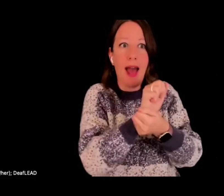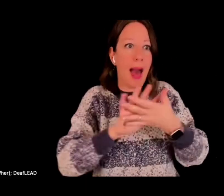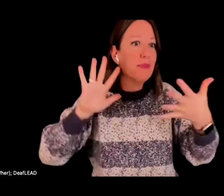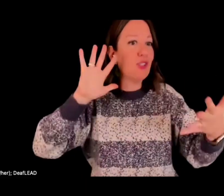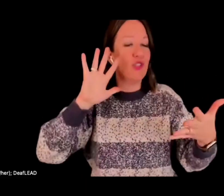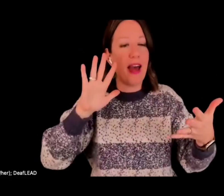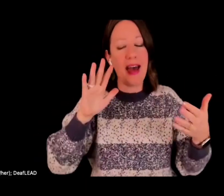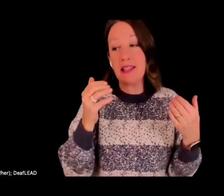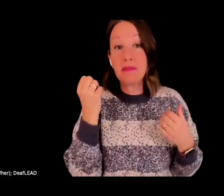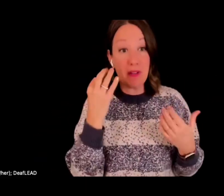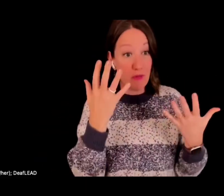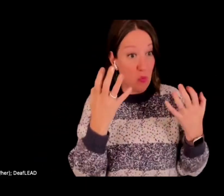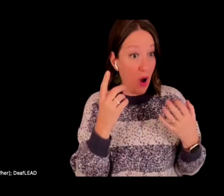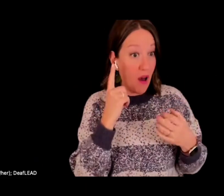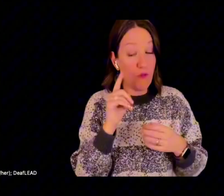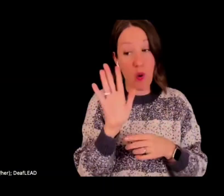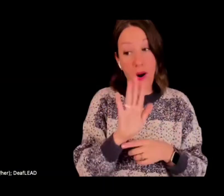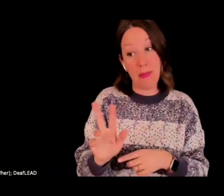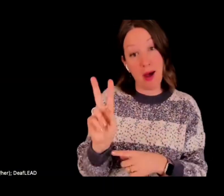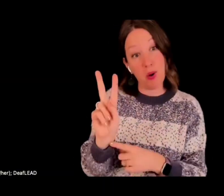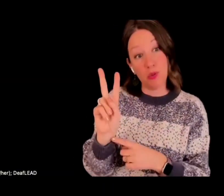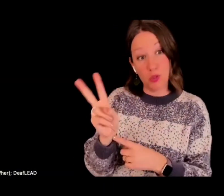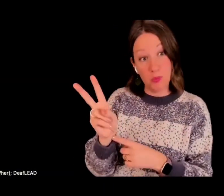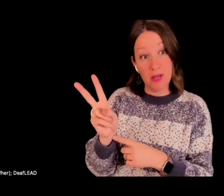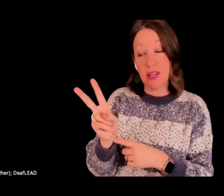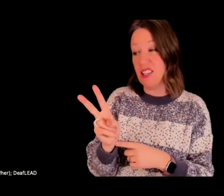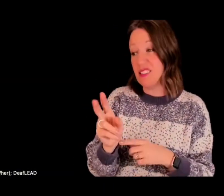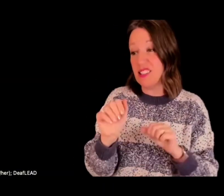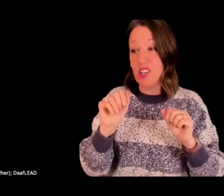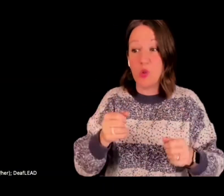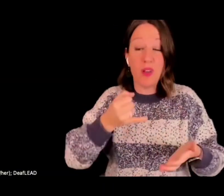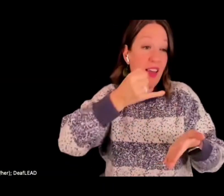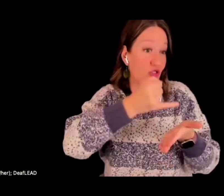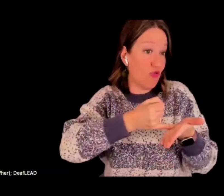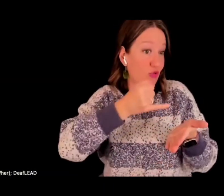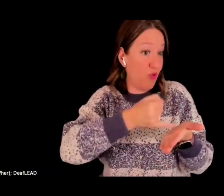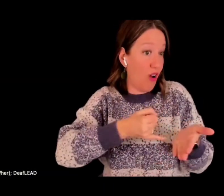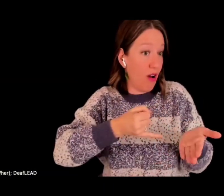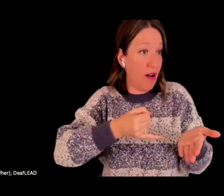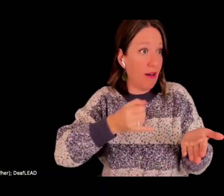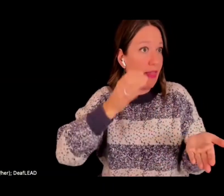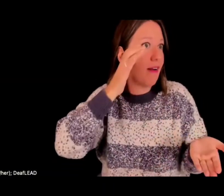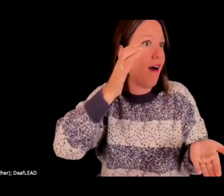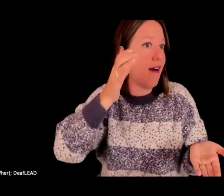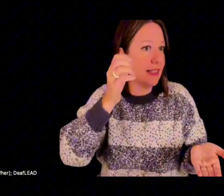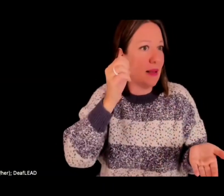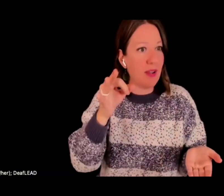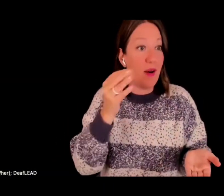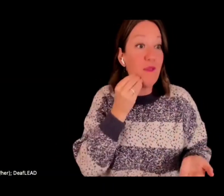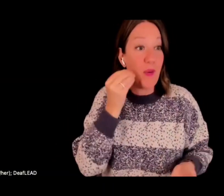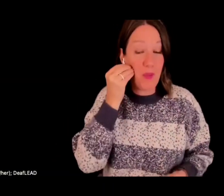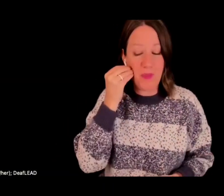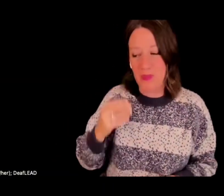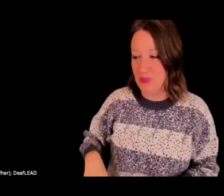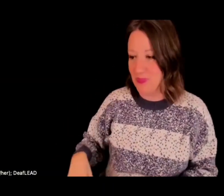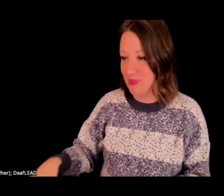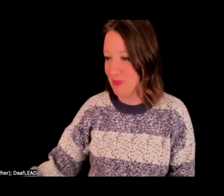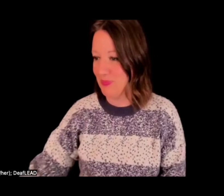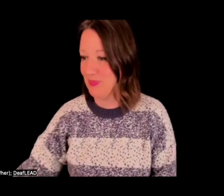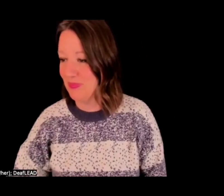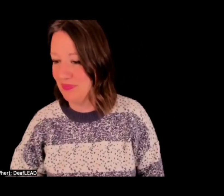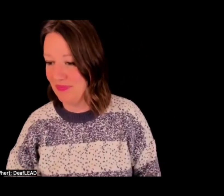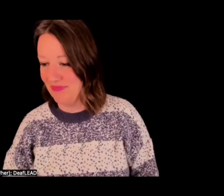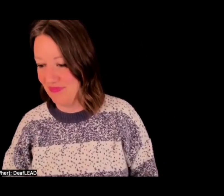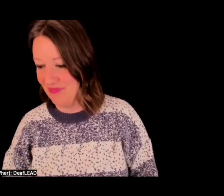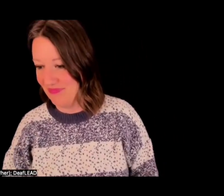mind? Things that you notice, they may be abstract, but we're going to give about 2 minutes for you to draw the